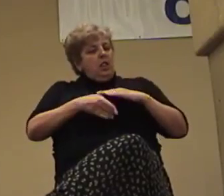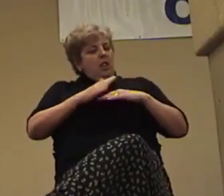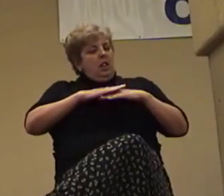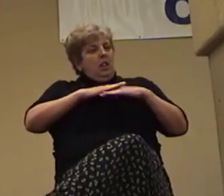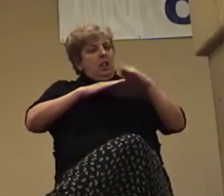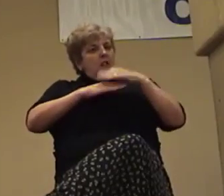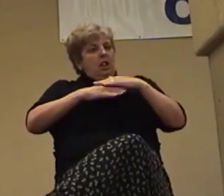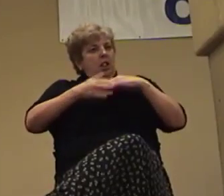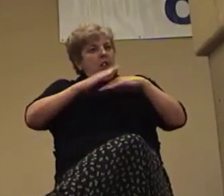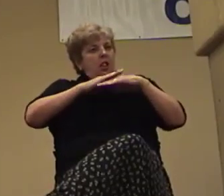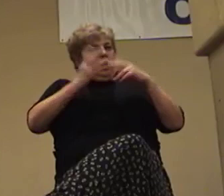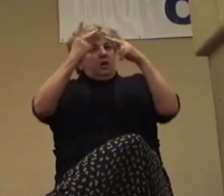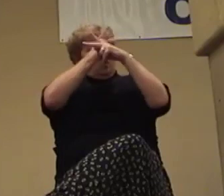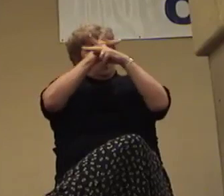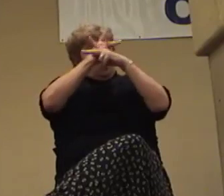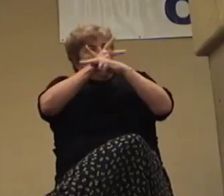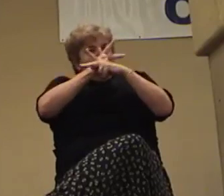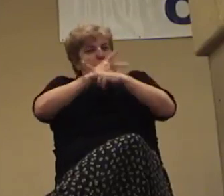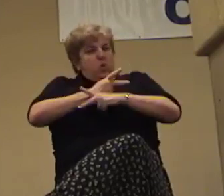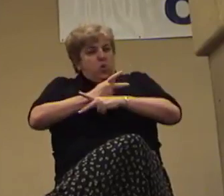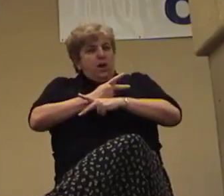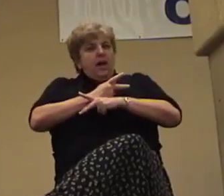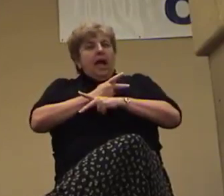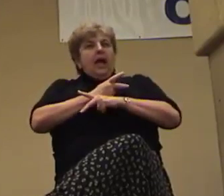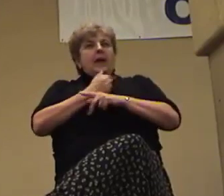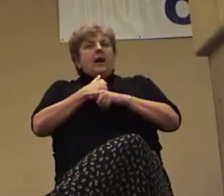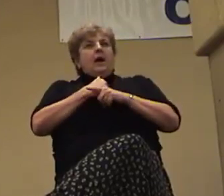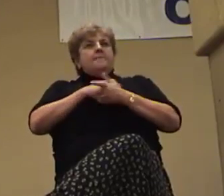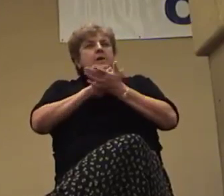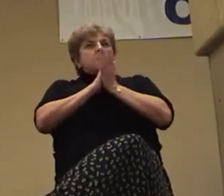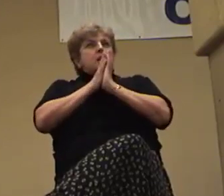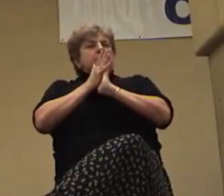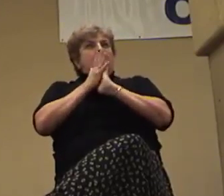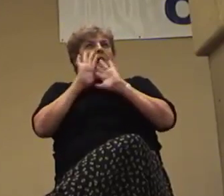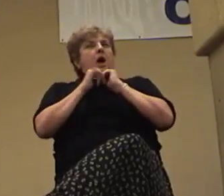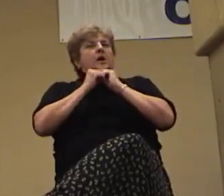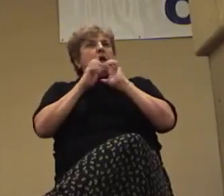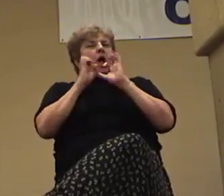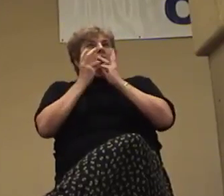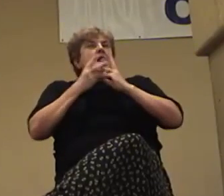scrub it off, so I become desperate in my efforts to get free, to get clear. But there is only a spiritual